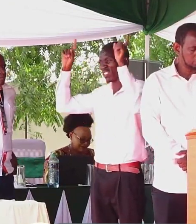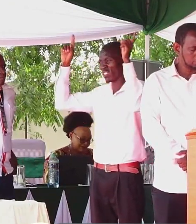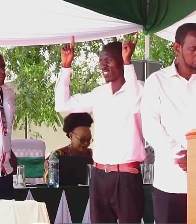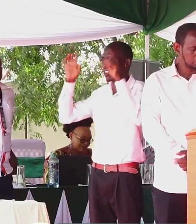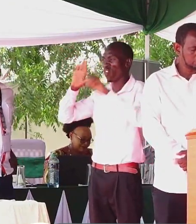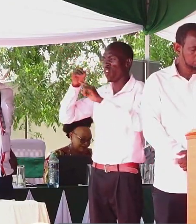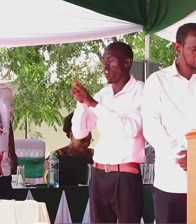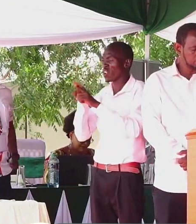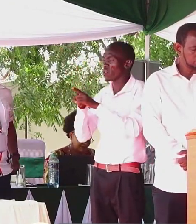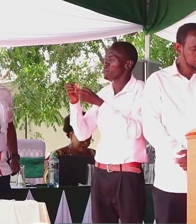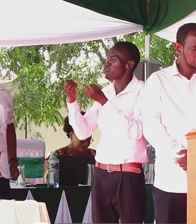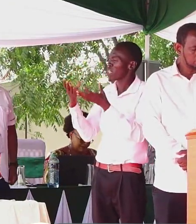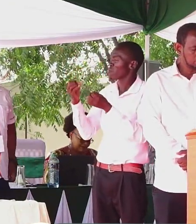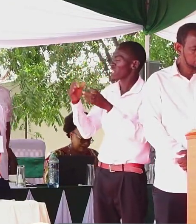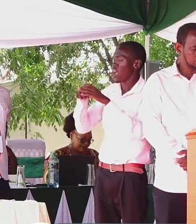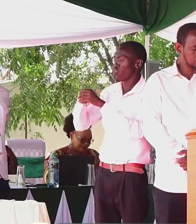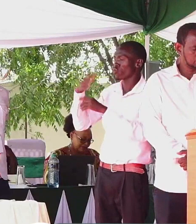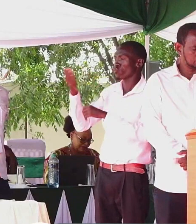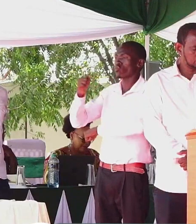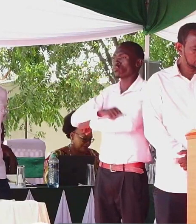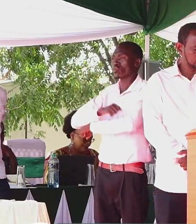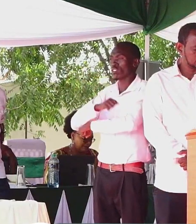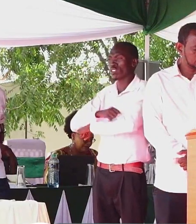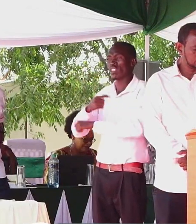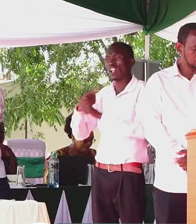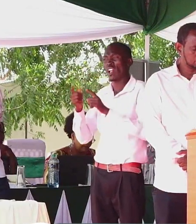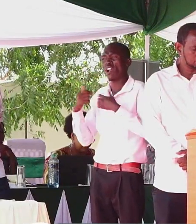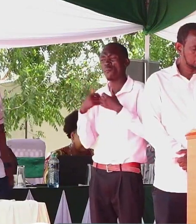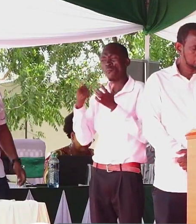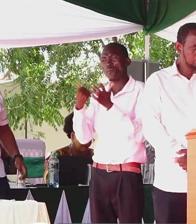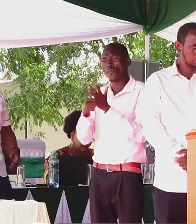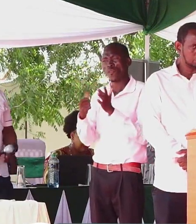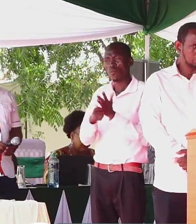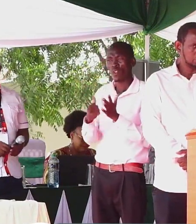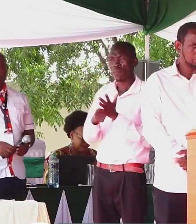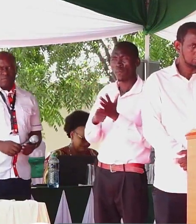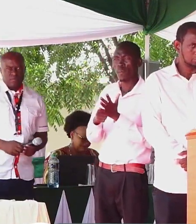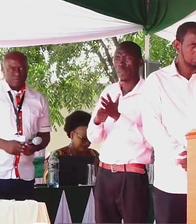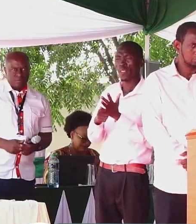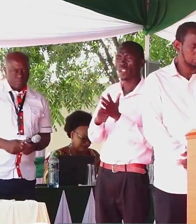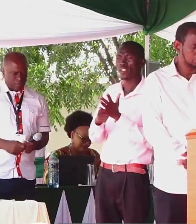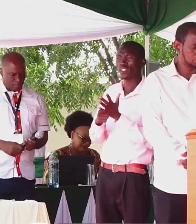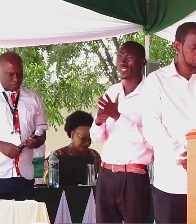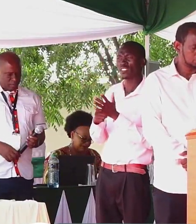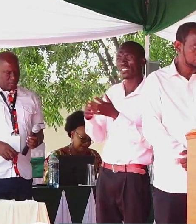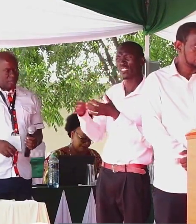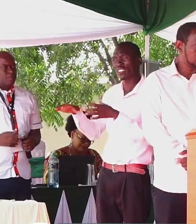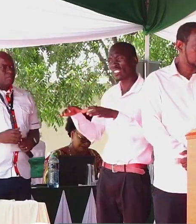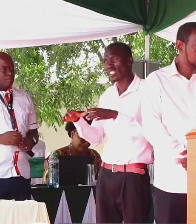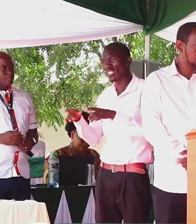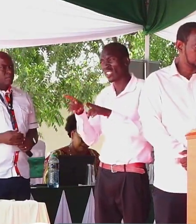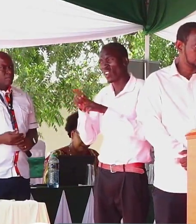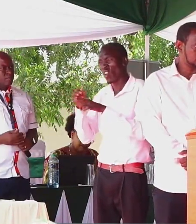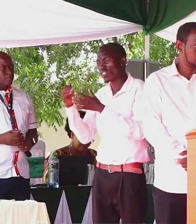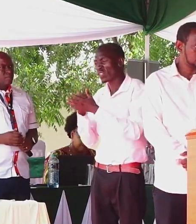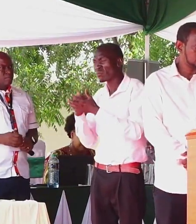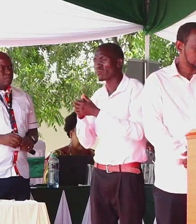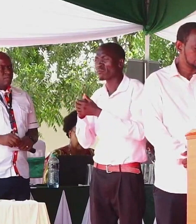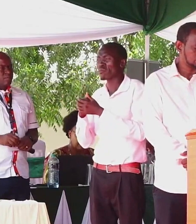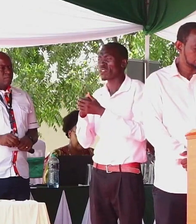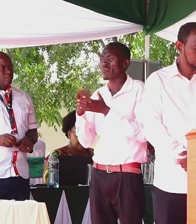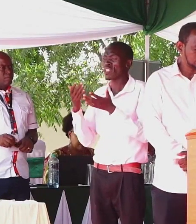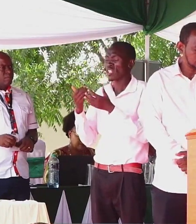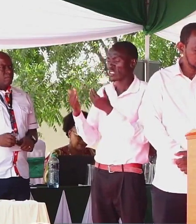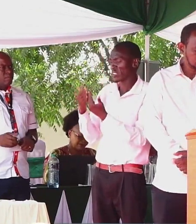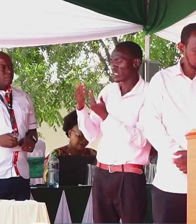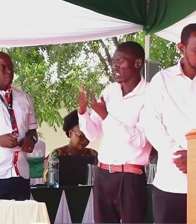many out-of-school children. And there is the issue of course, the duxis and the madrasas that is taking care